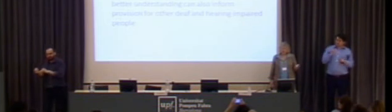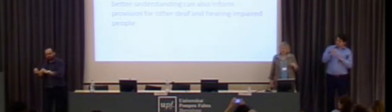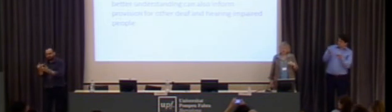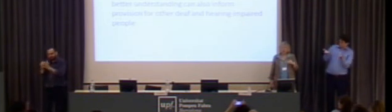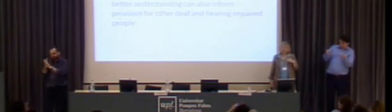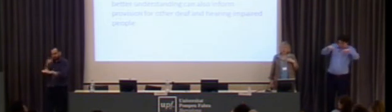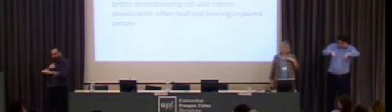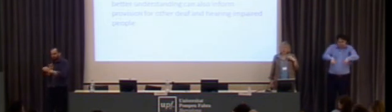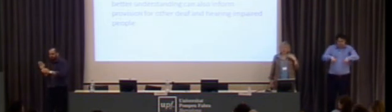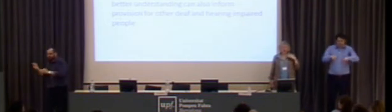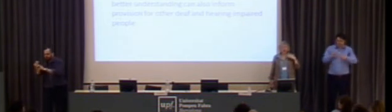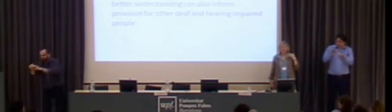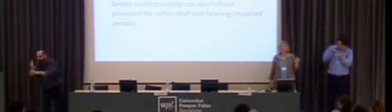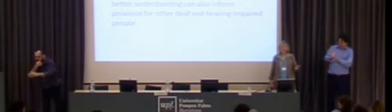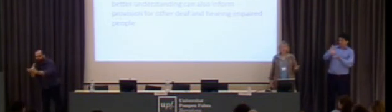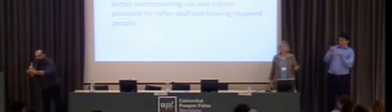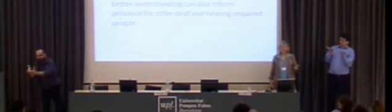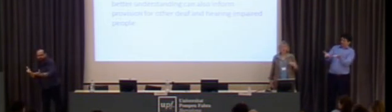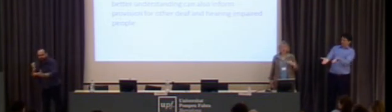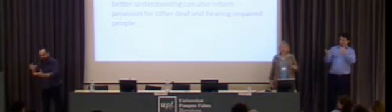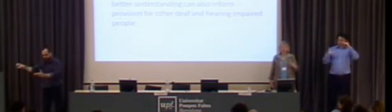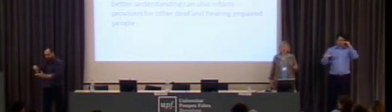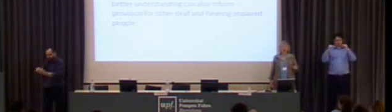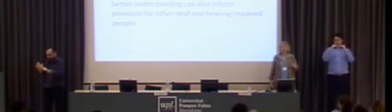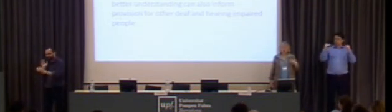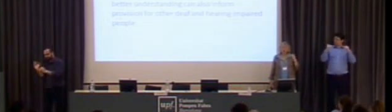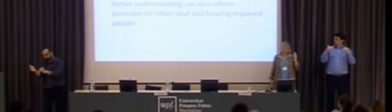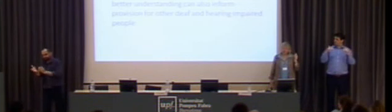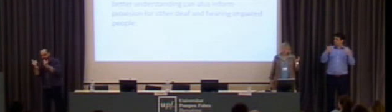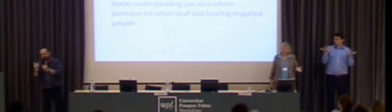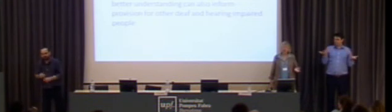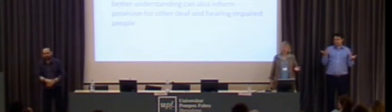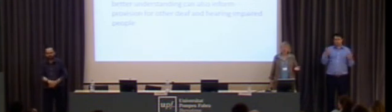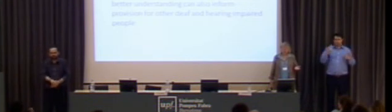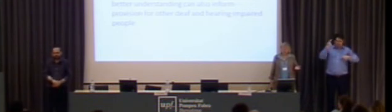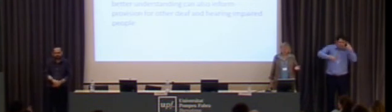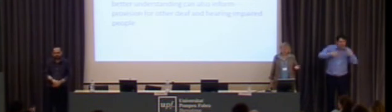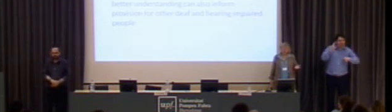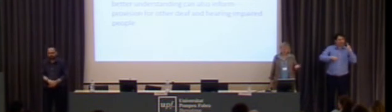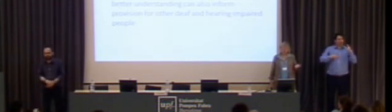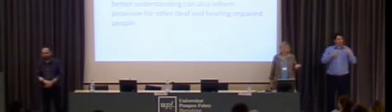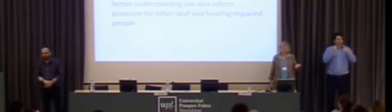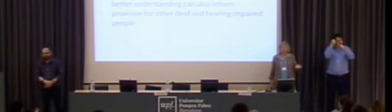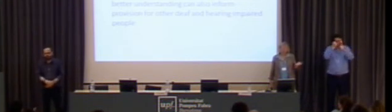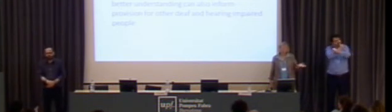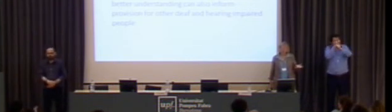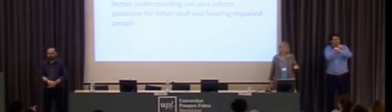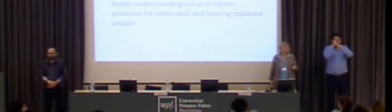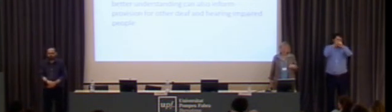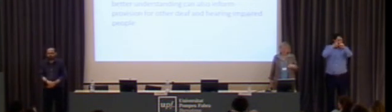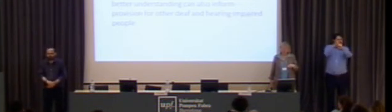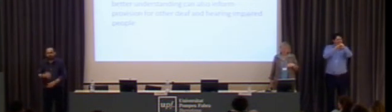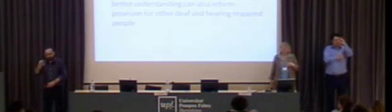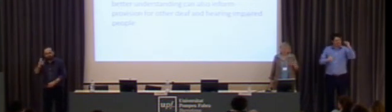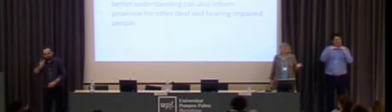I've said, you know, if you don't provide for the sign language community, you are not providing